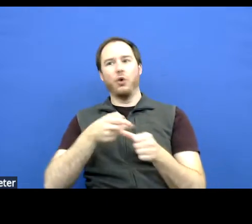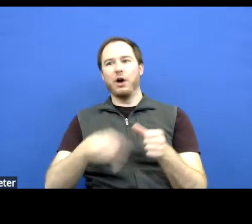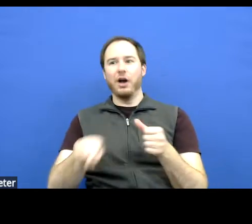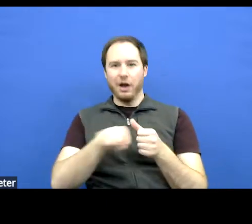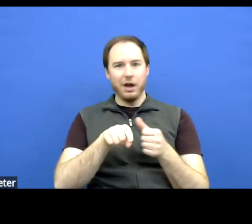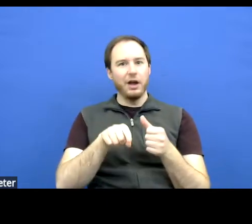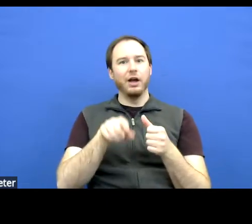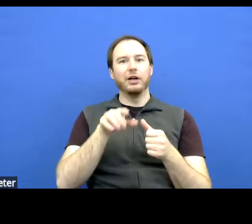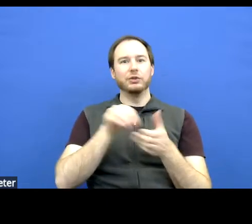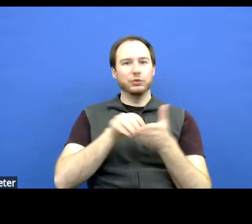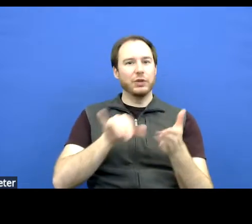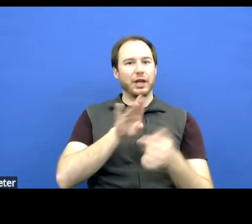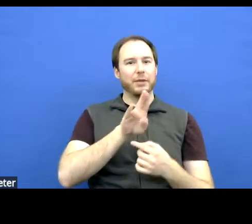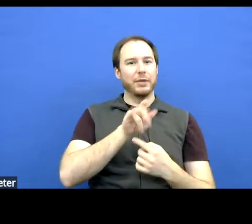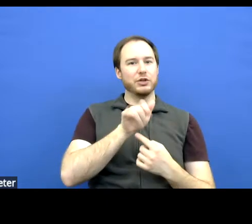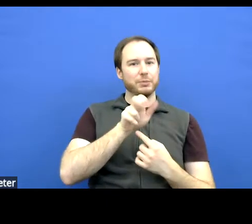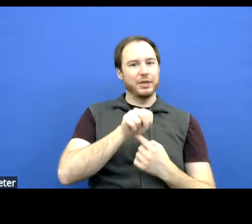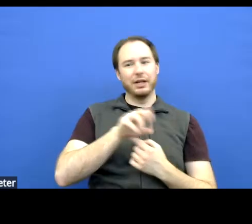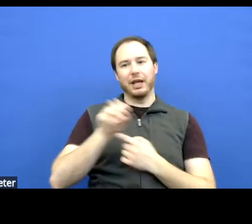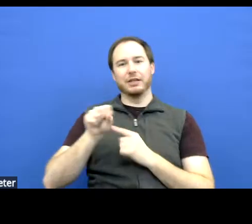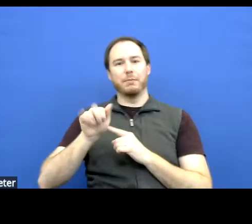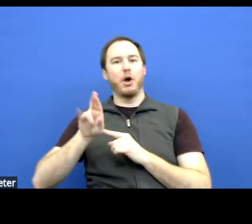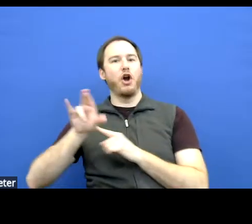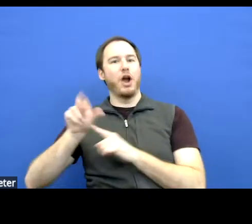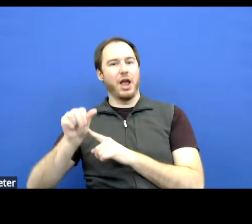like Benjamin and Samaria.